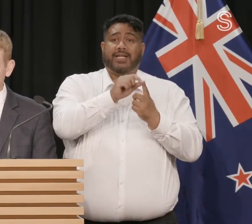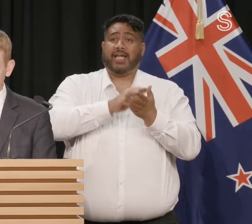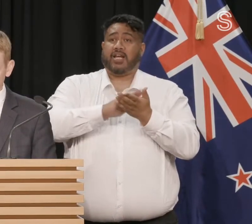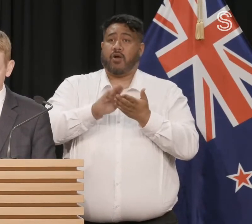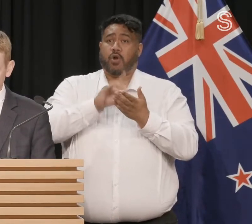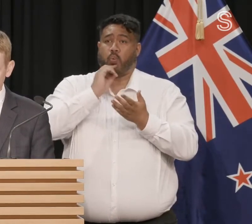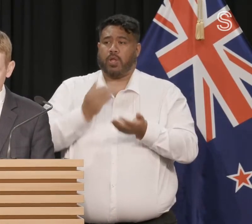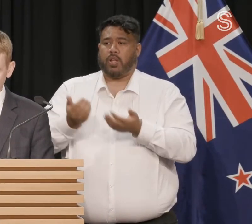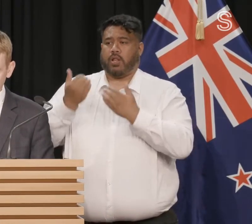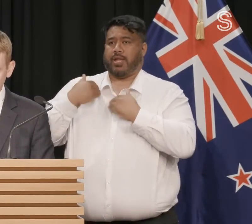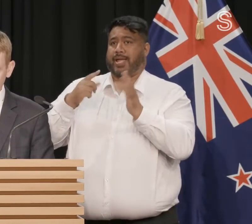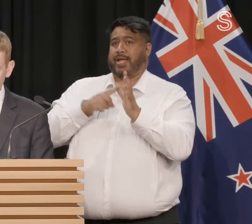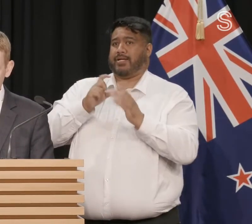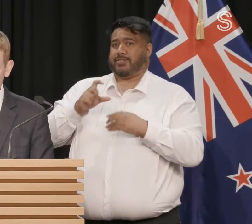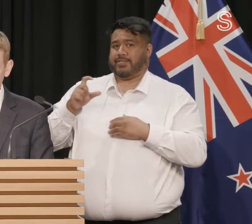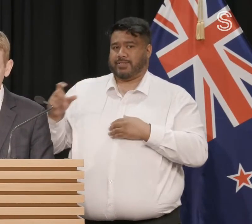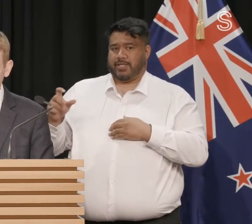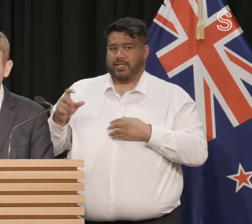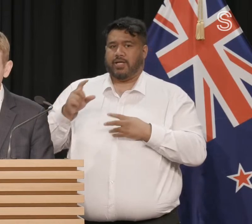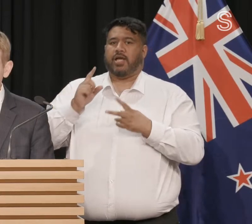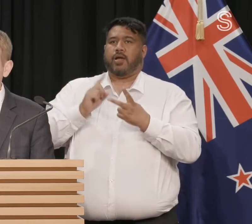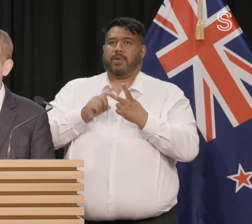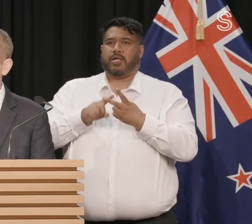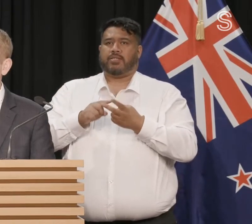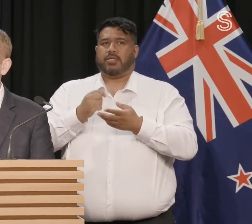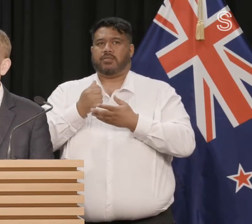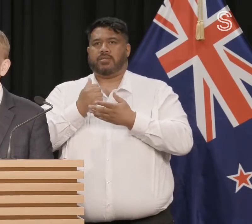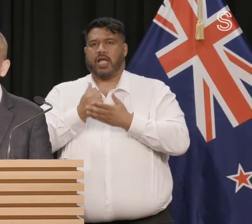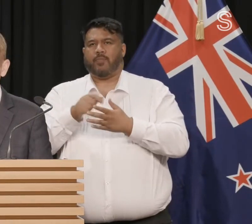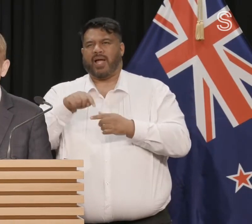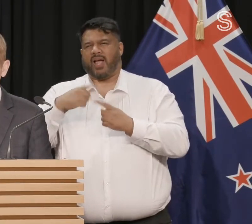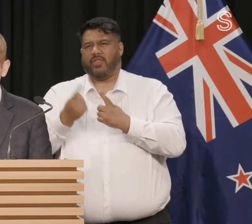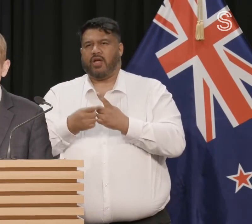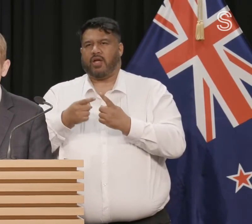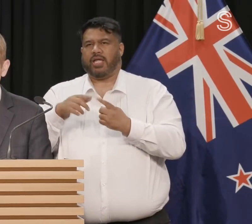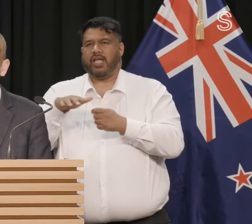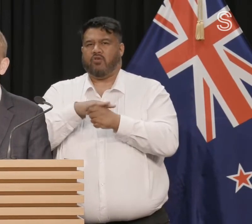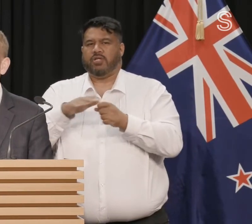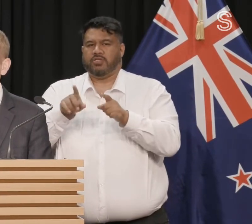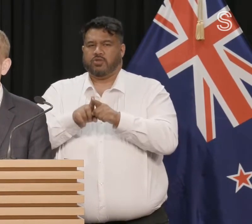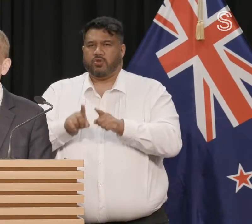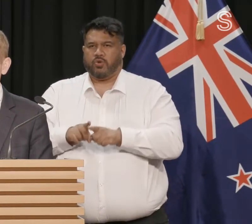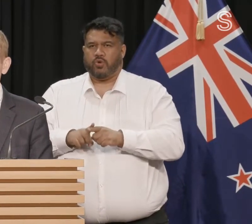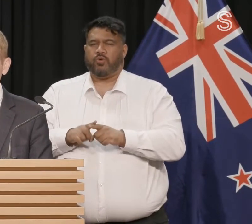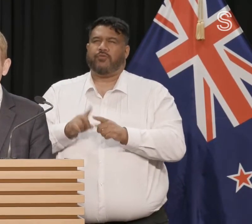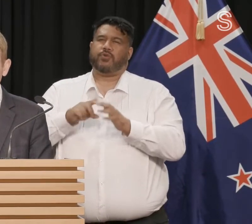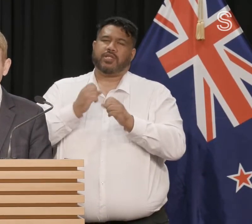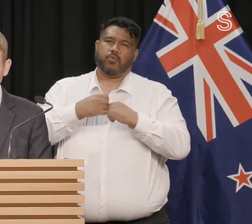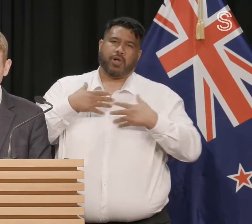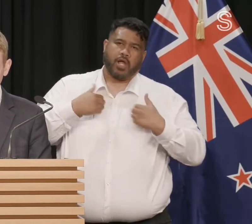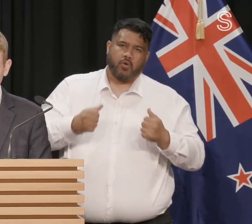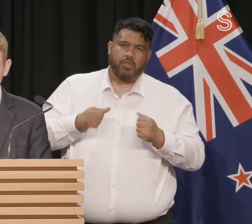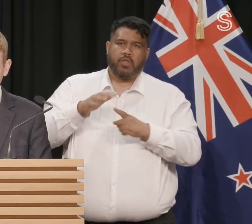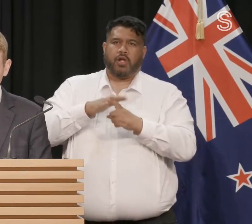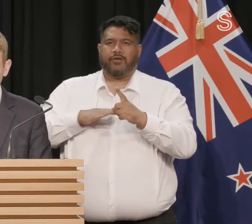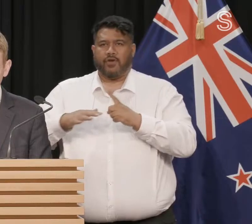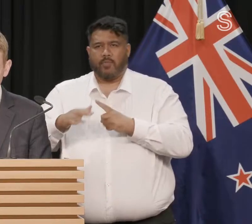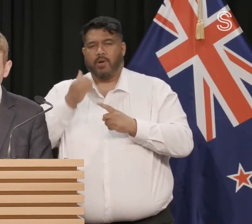associate environment role. He carries on with Whana Ora and as the Associate Minister of Health with responsibility for Māori